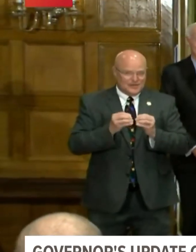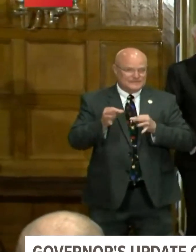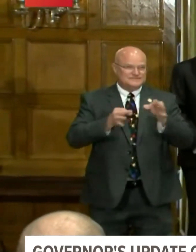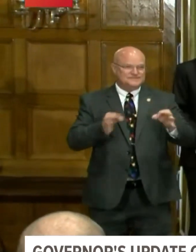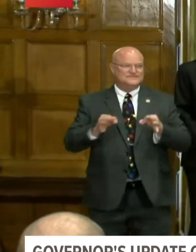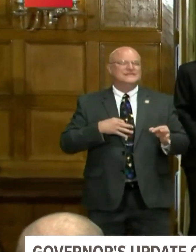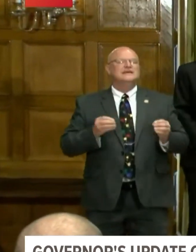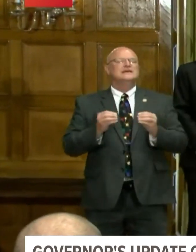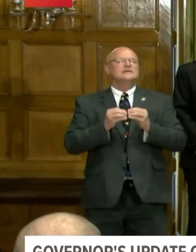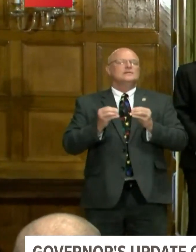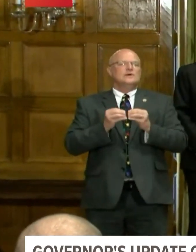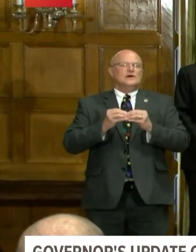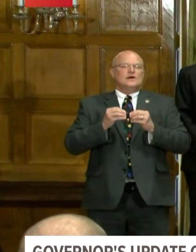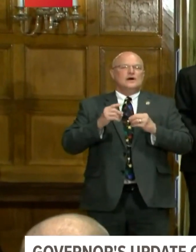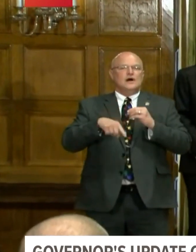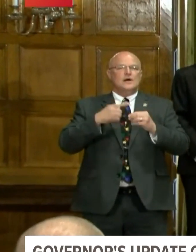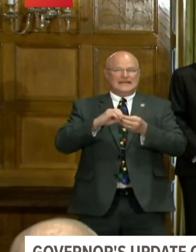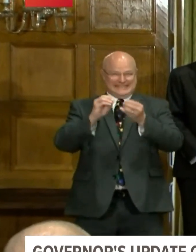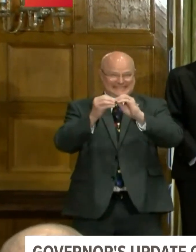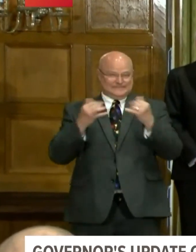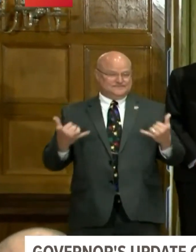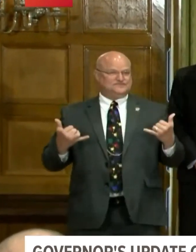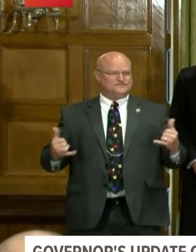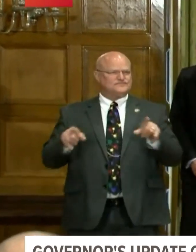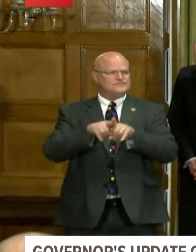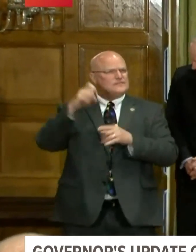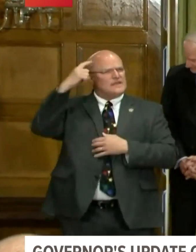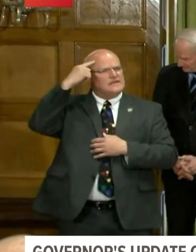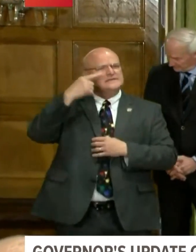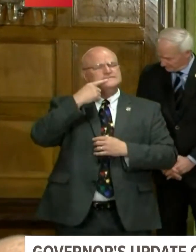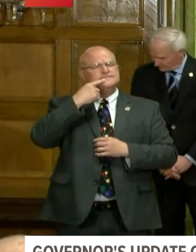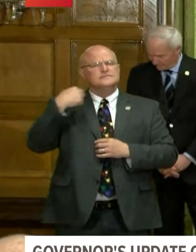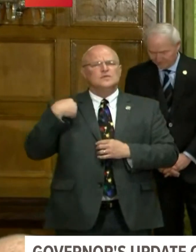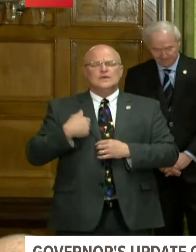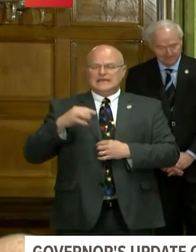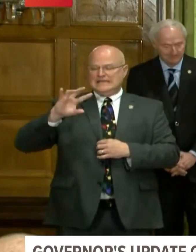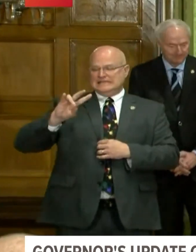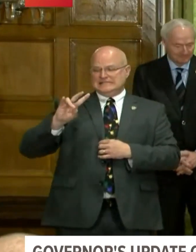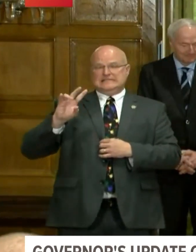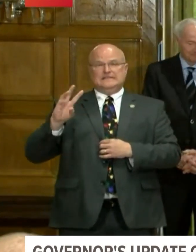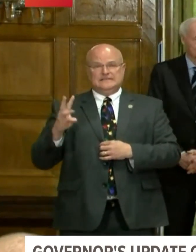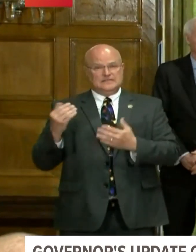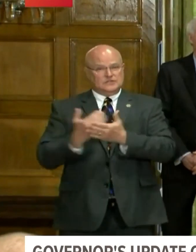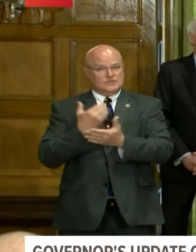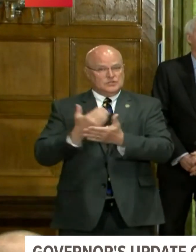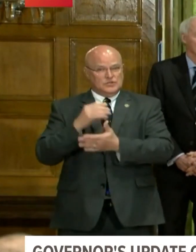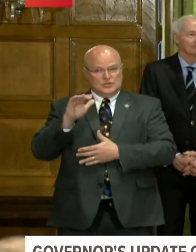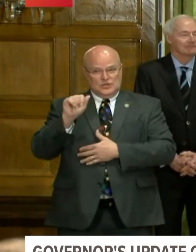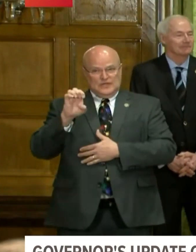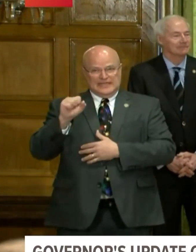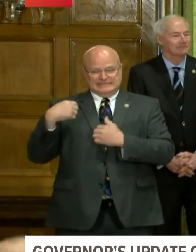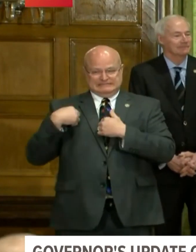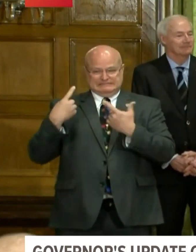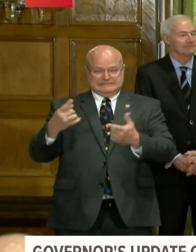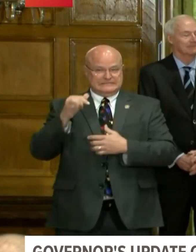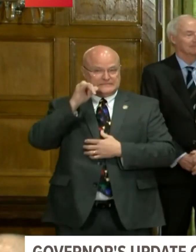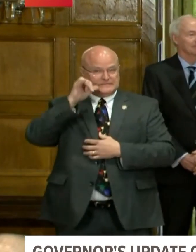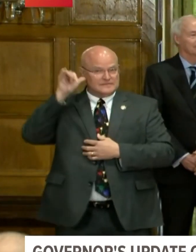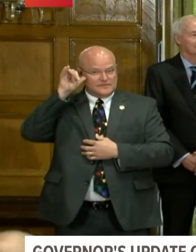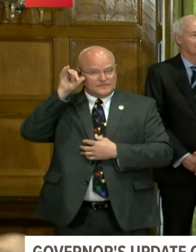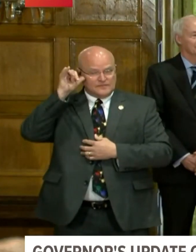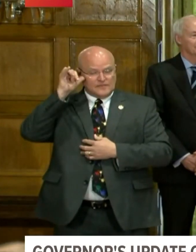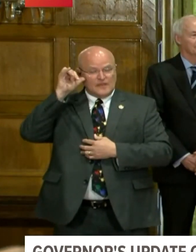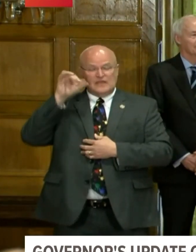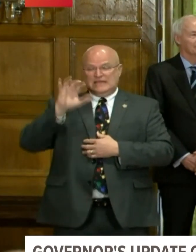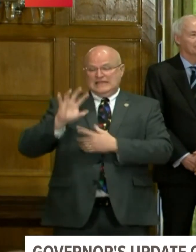I'm going to give a few more details on the numbers. As the Governor mentioned, we've had 76 new cases since yesterday. Of